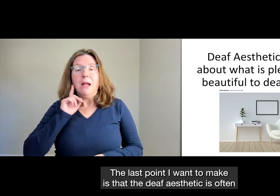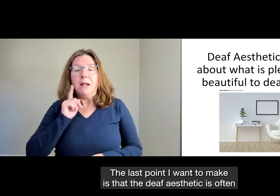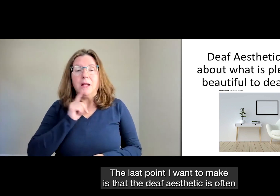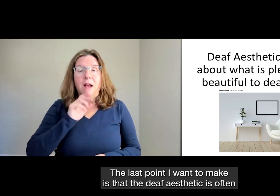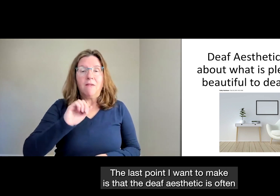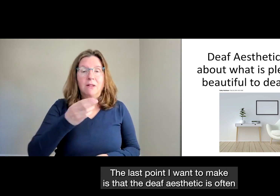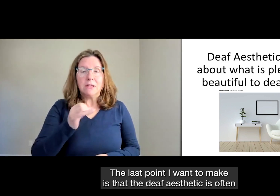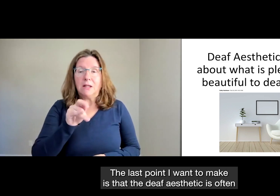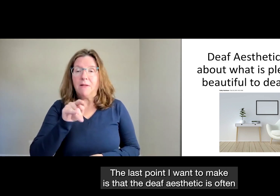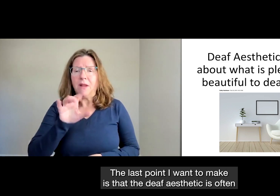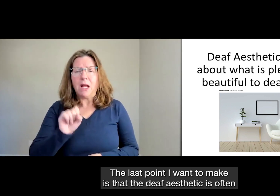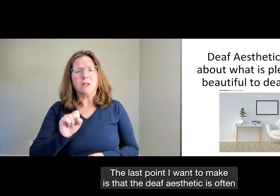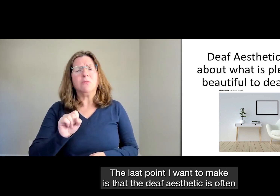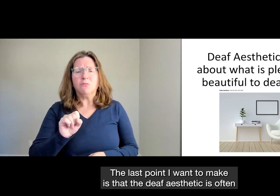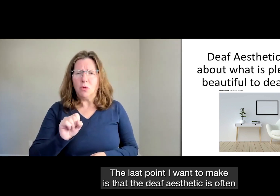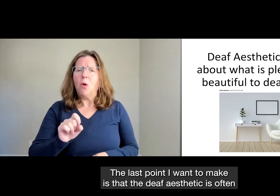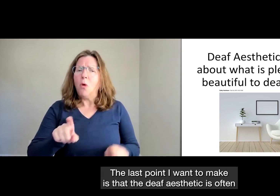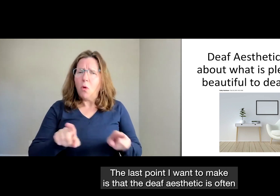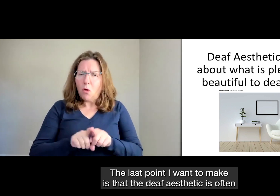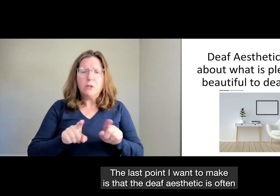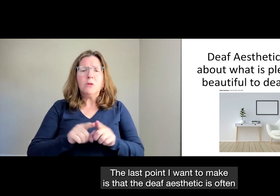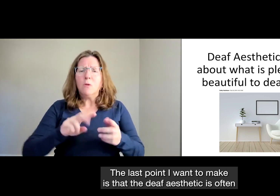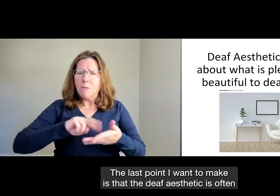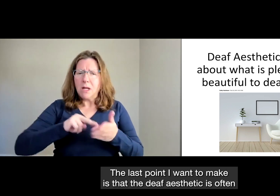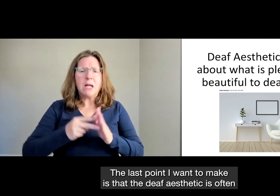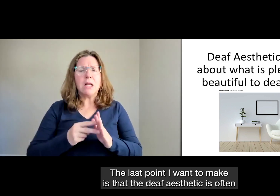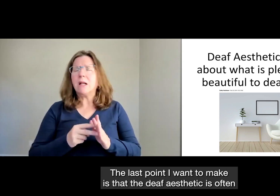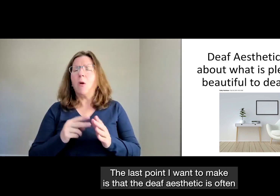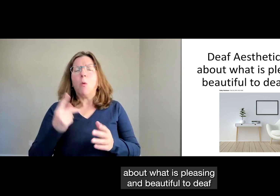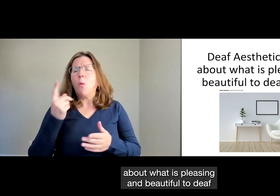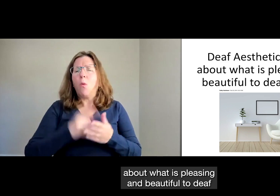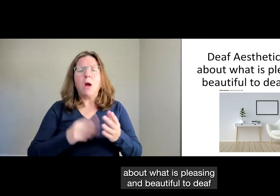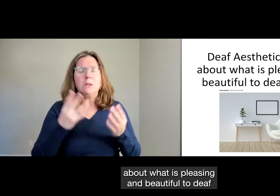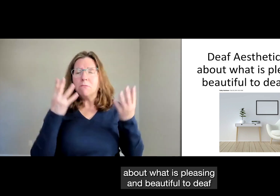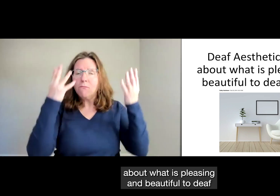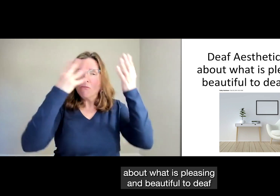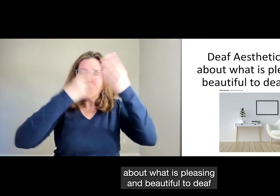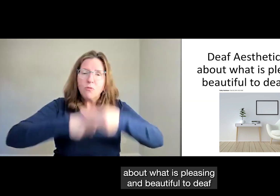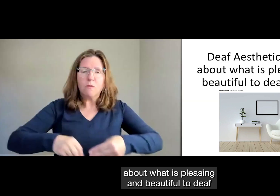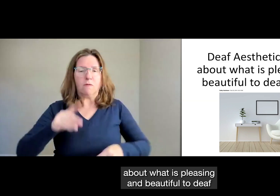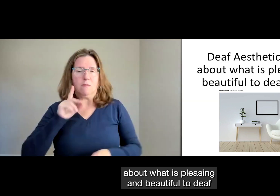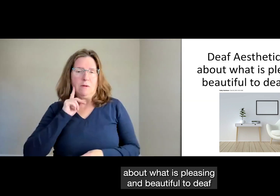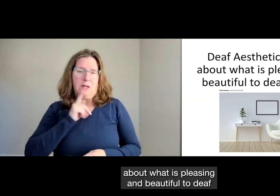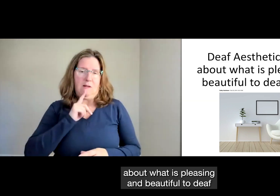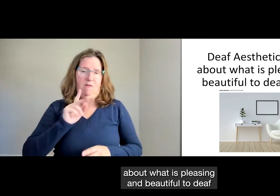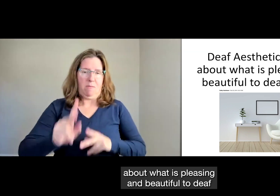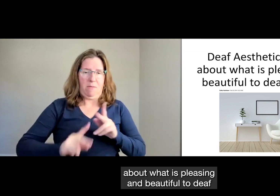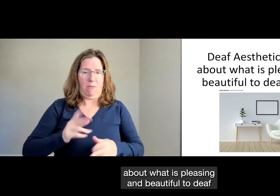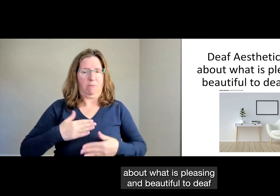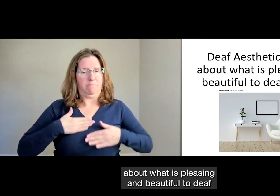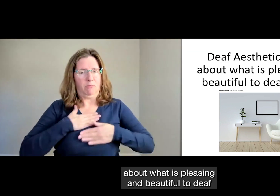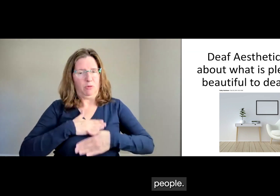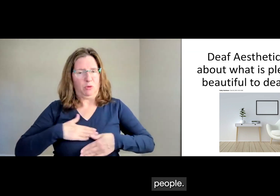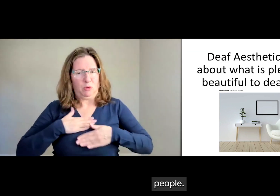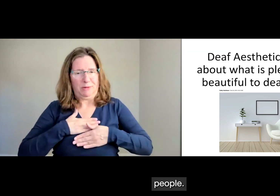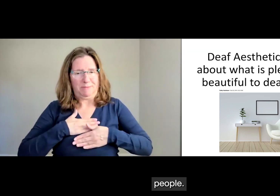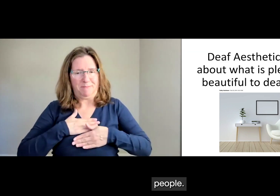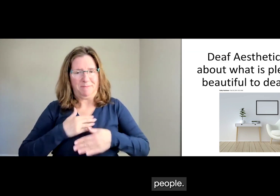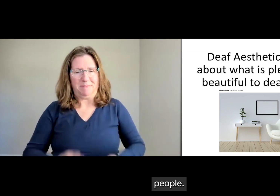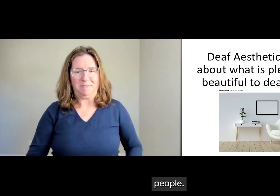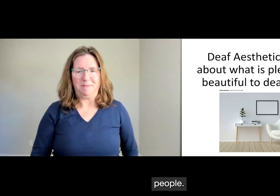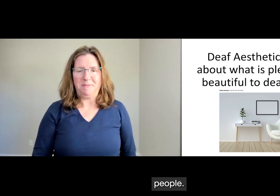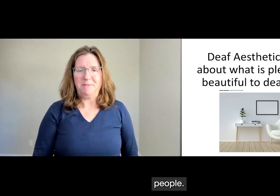The last point I want to make is that the deaf aesthetic is often about what is pleasing and beautiful to deaf people.